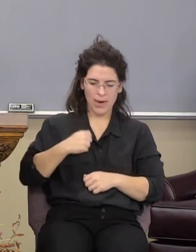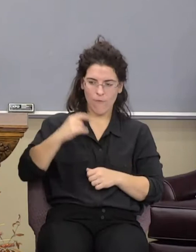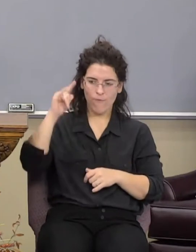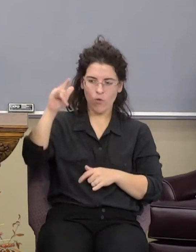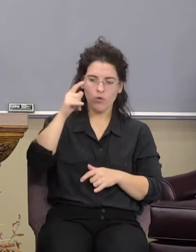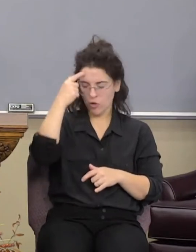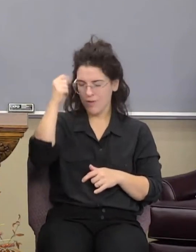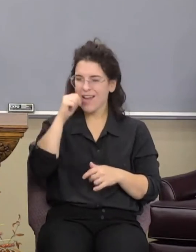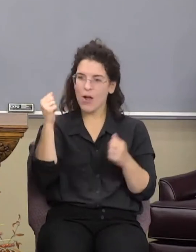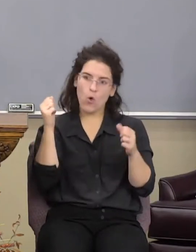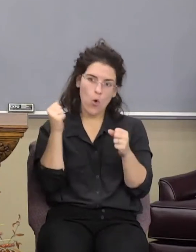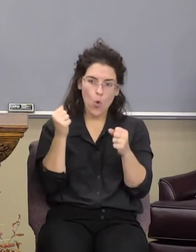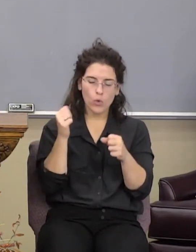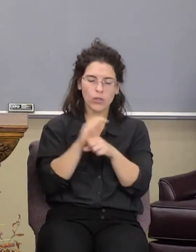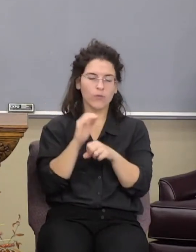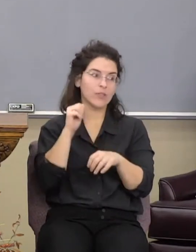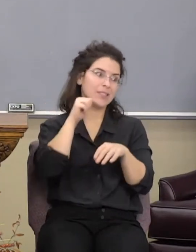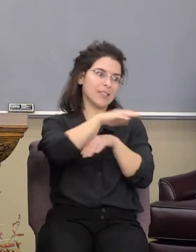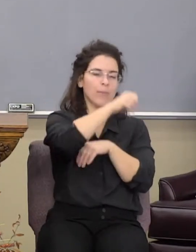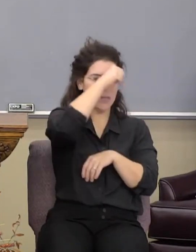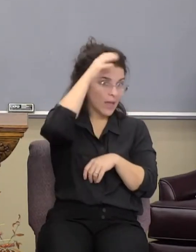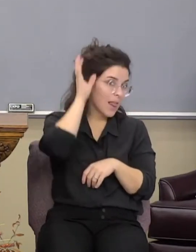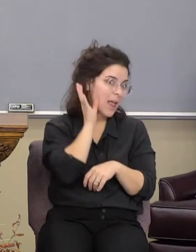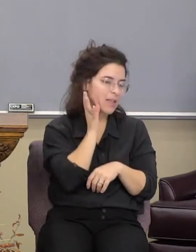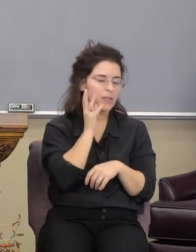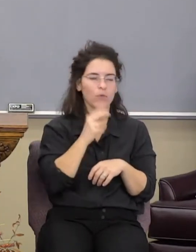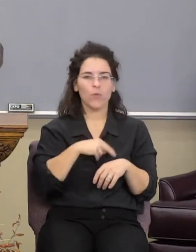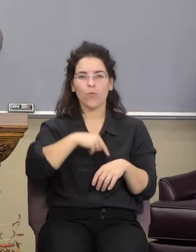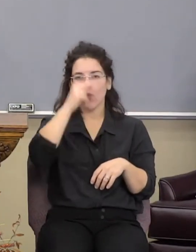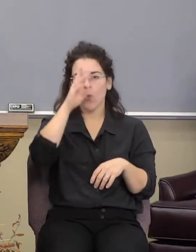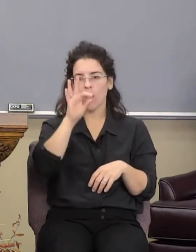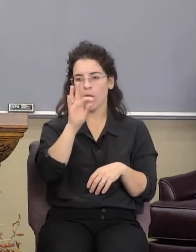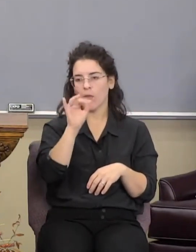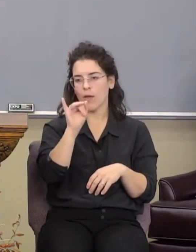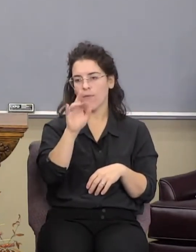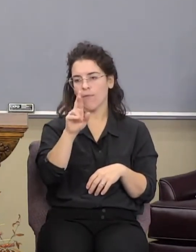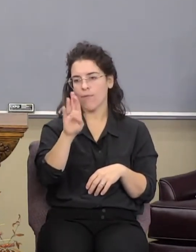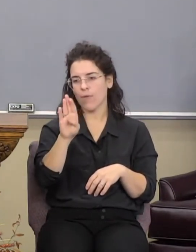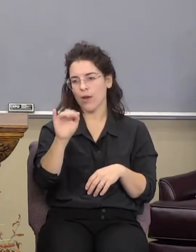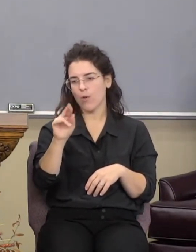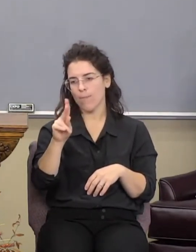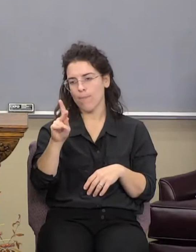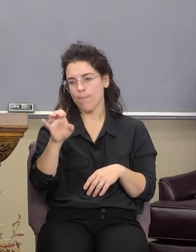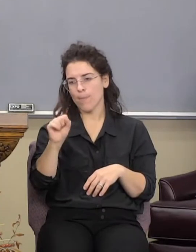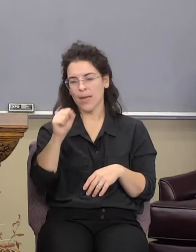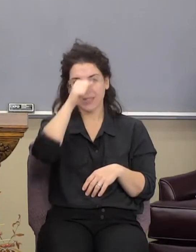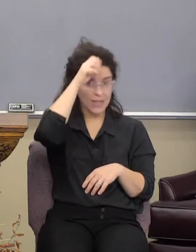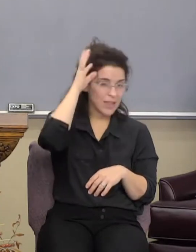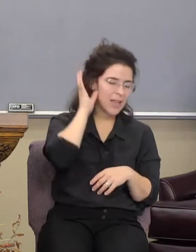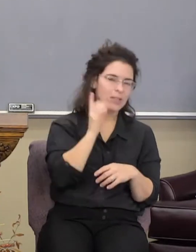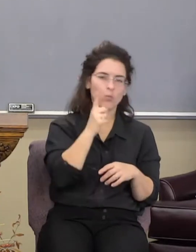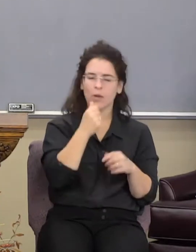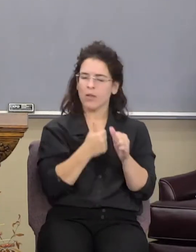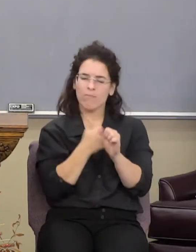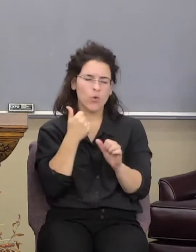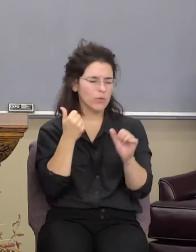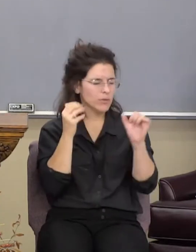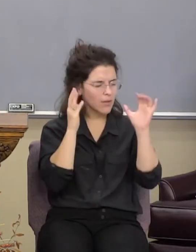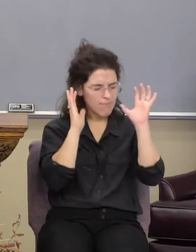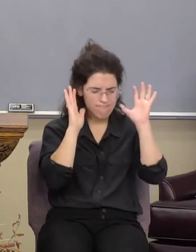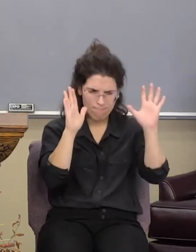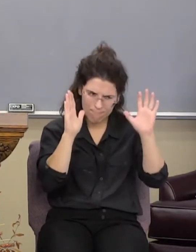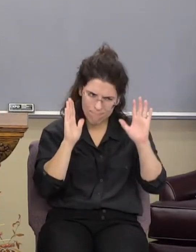Alaska. But if you've ever been to Alaska, and we were north of Fairbanks, and it is one of the most